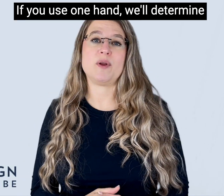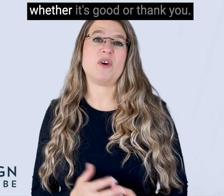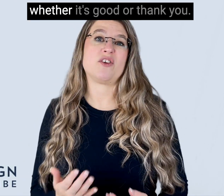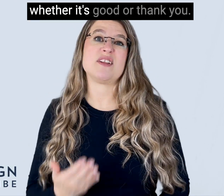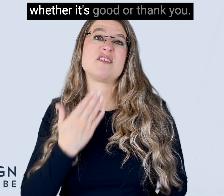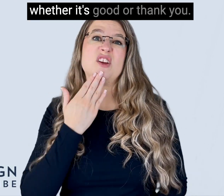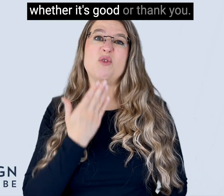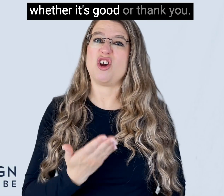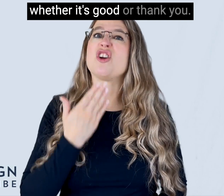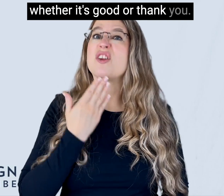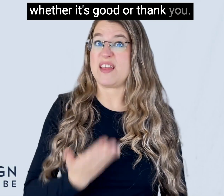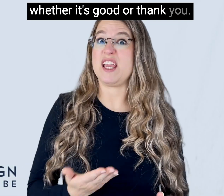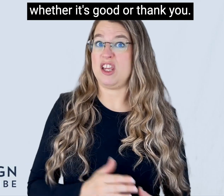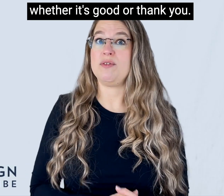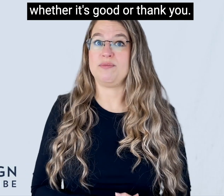whether it's, good or thank you.